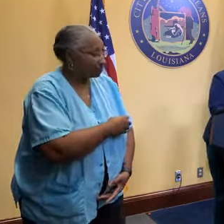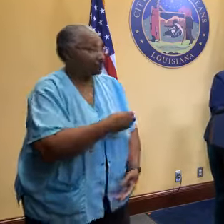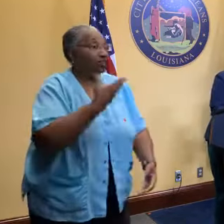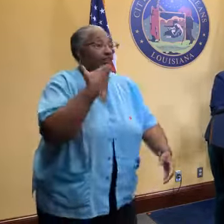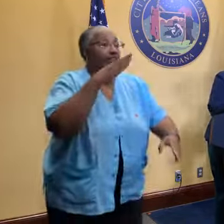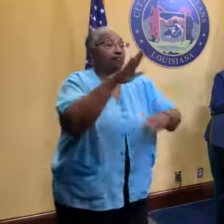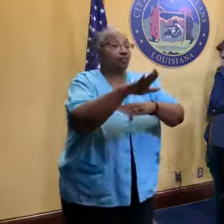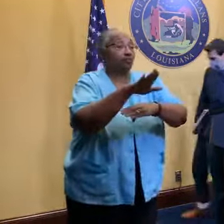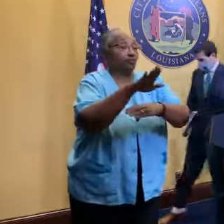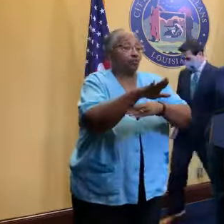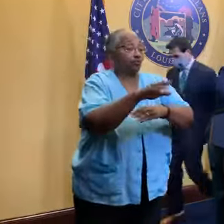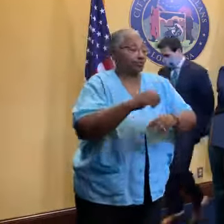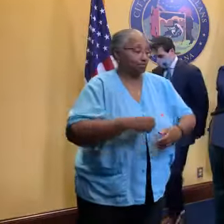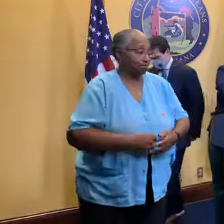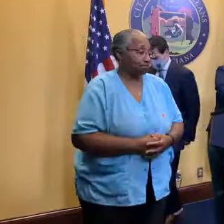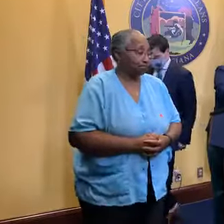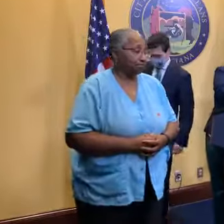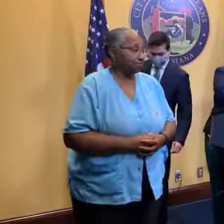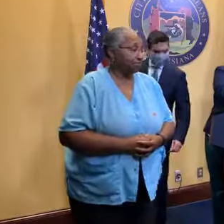Good afternoon.